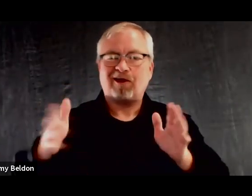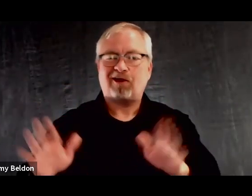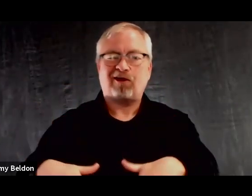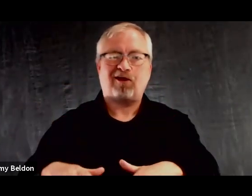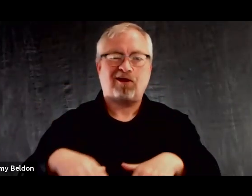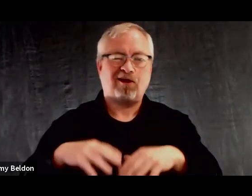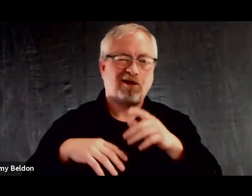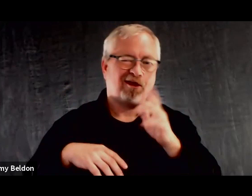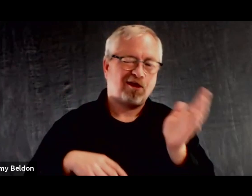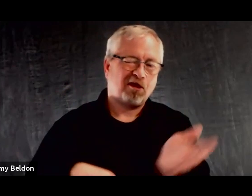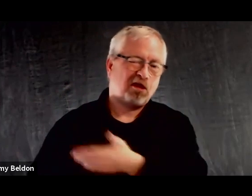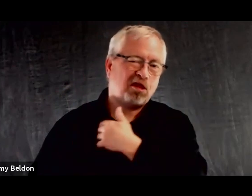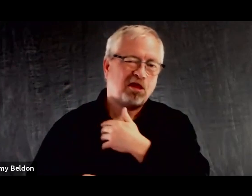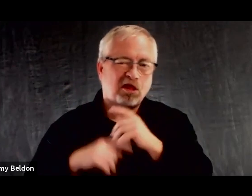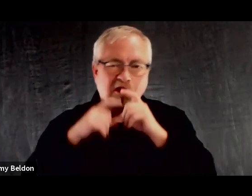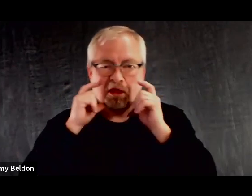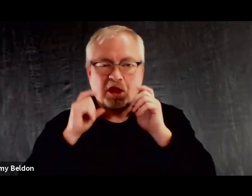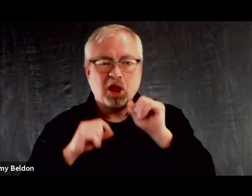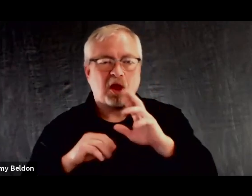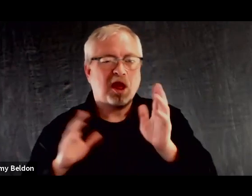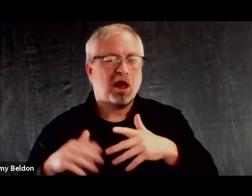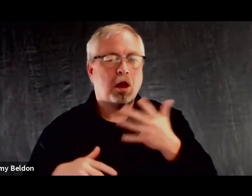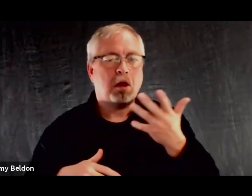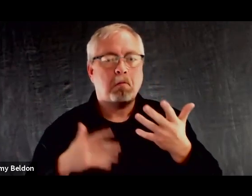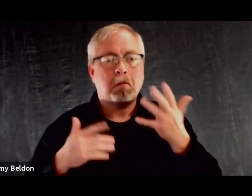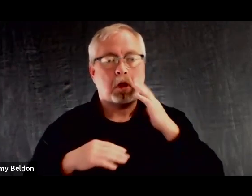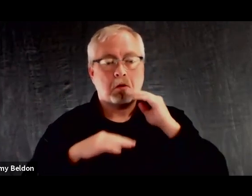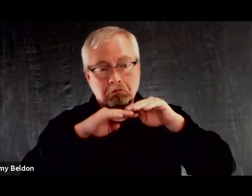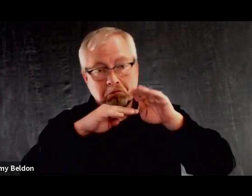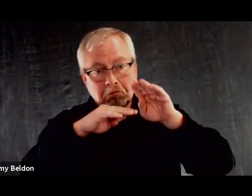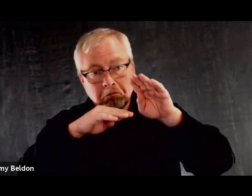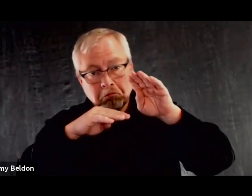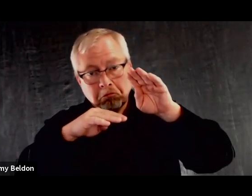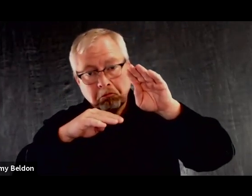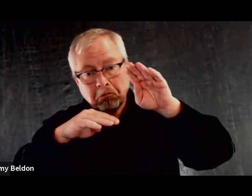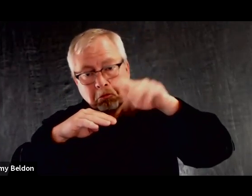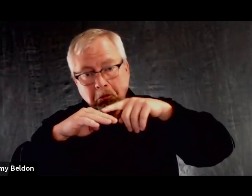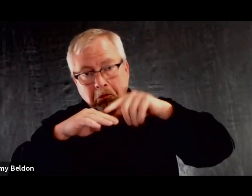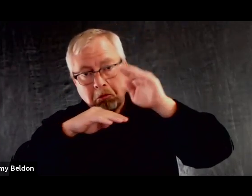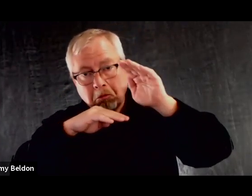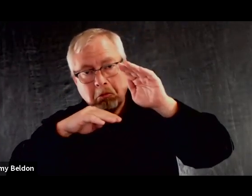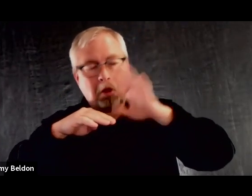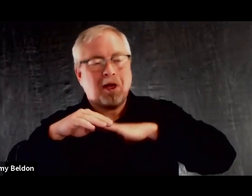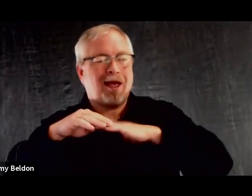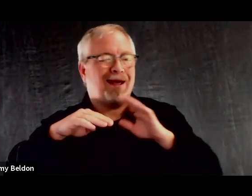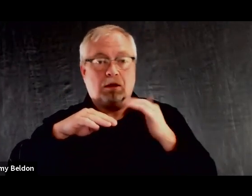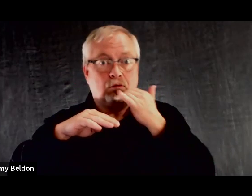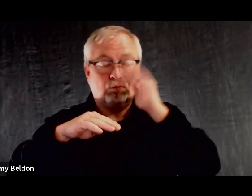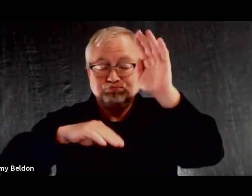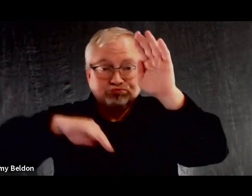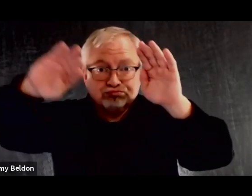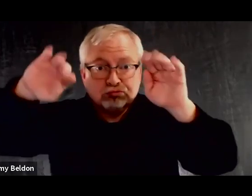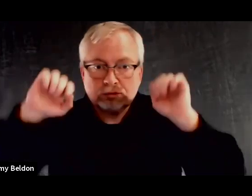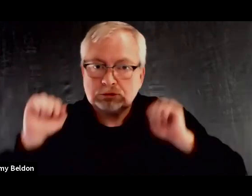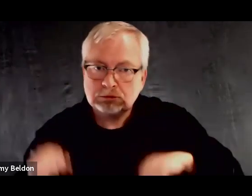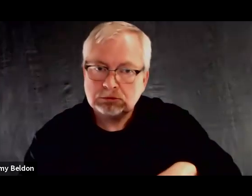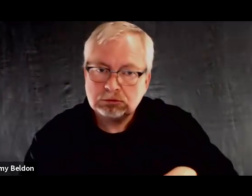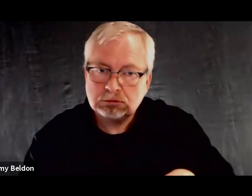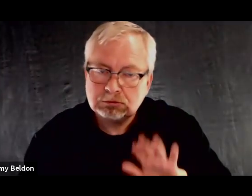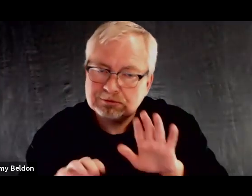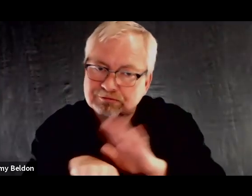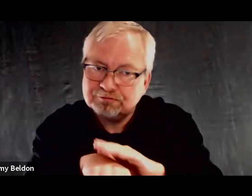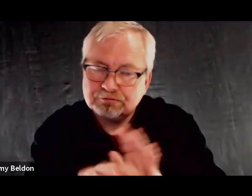going to stay the same way they've been. That we're working hard to try to keep the epidemic, kind of at this manageable level. But we